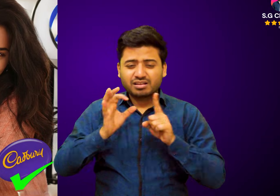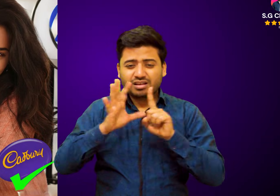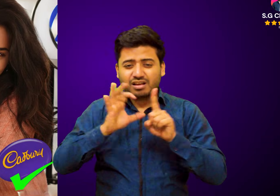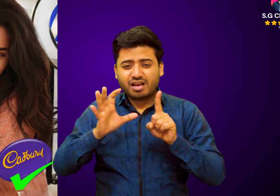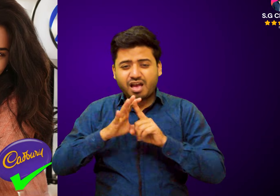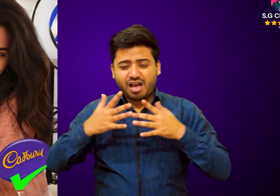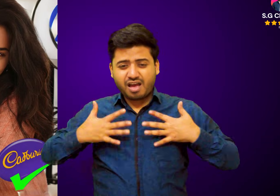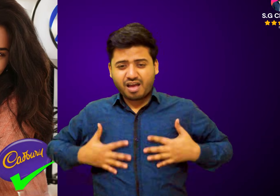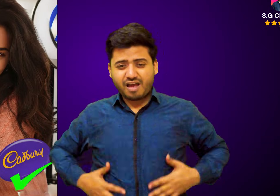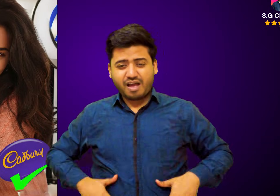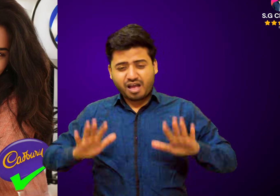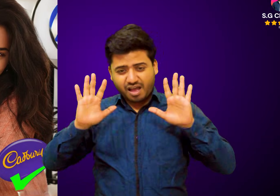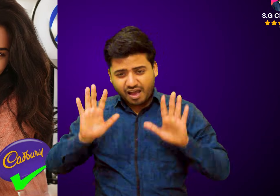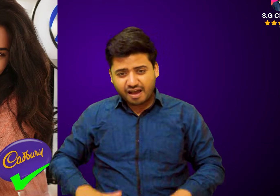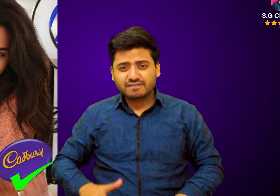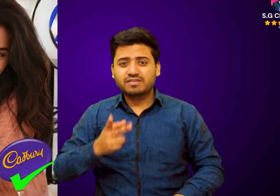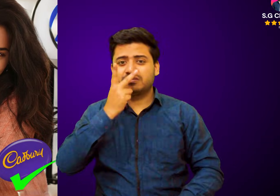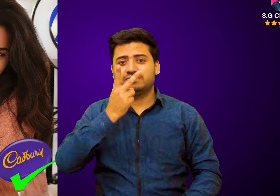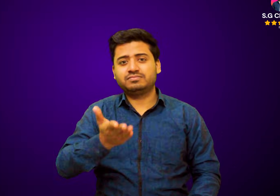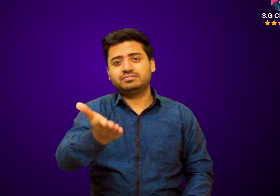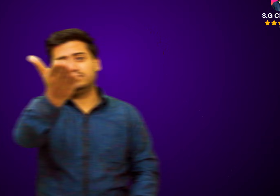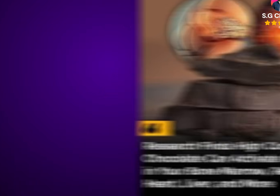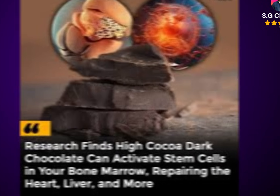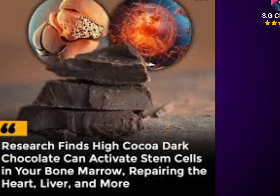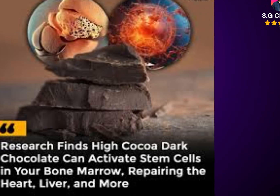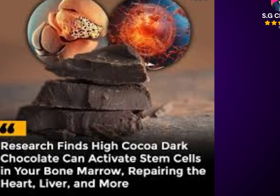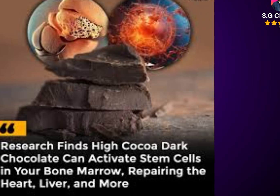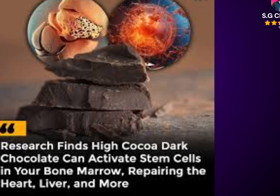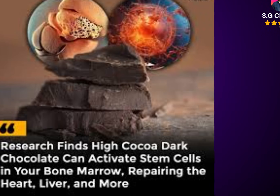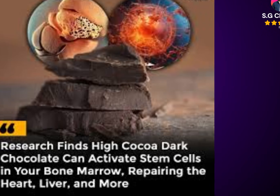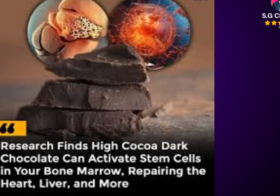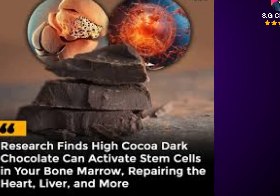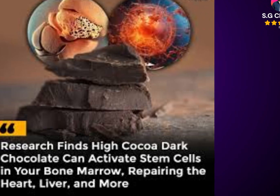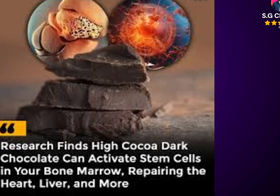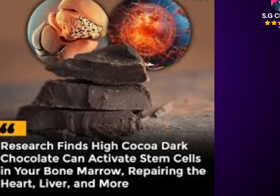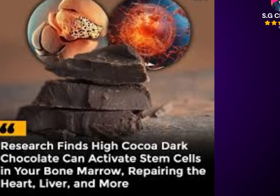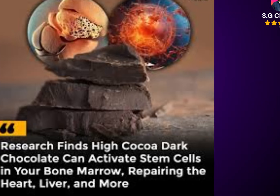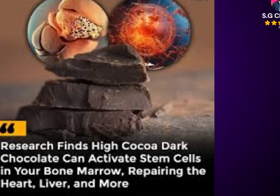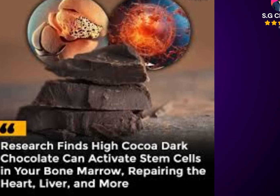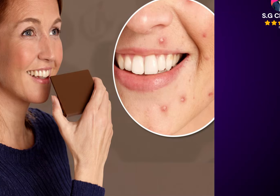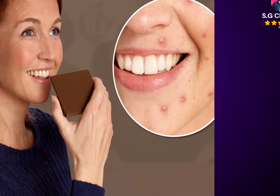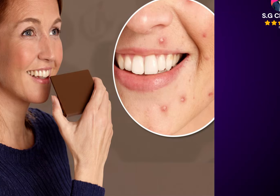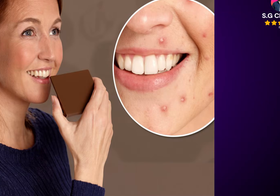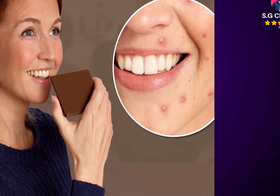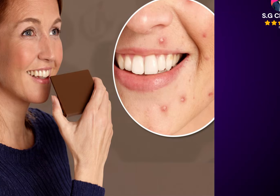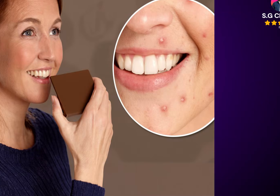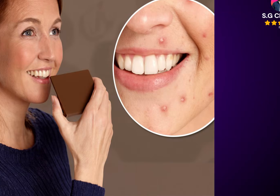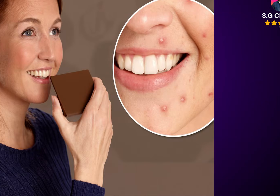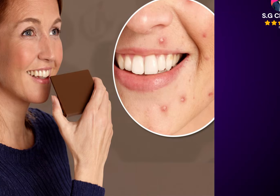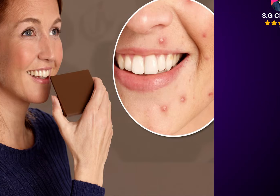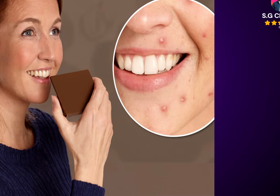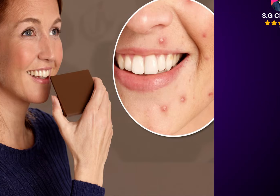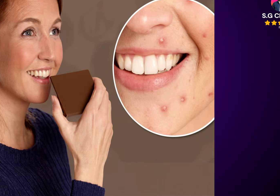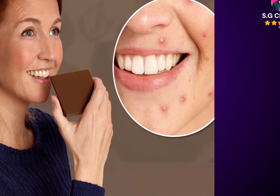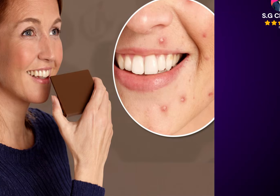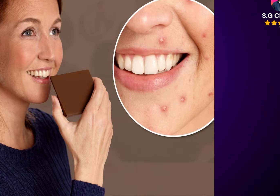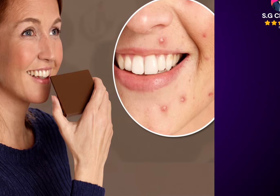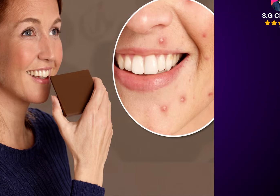palm oil, instead of the UK's real milk/cocoa butter. Cheaper ingredients for cost and taste adaptation, leading to